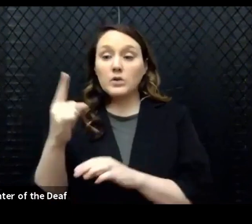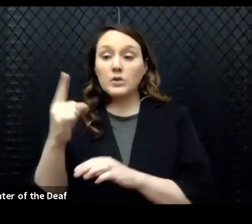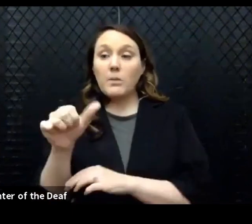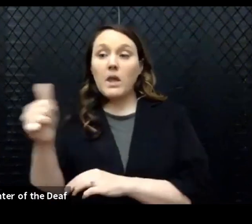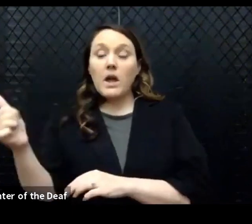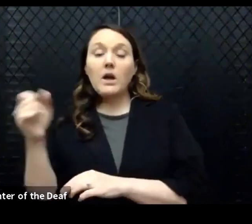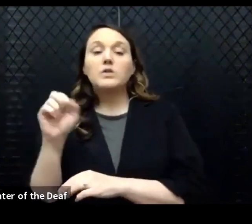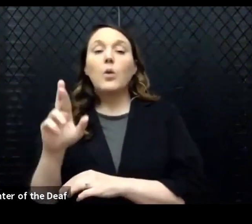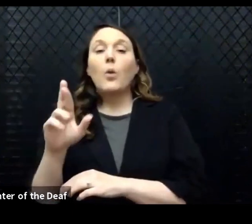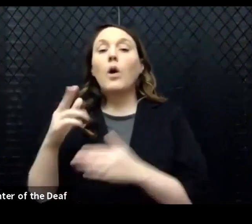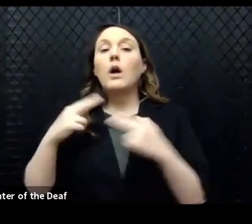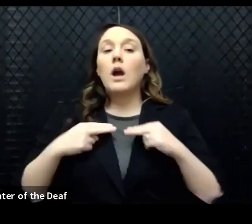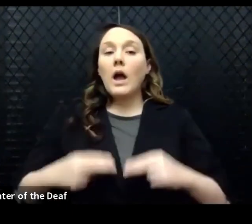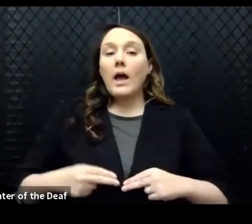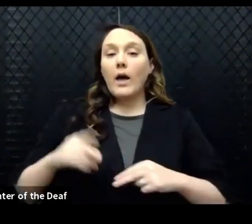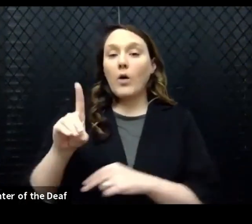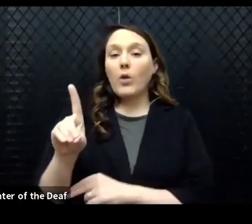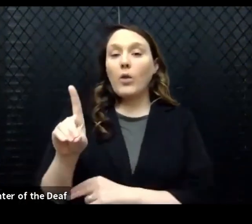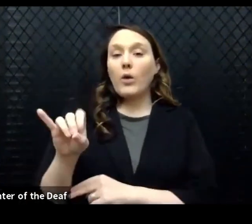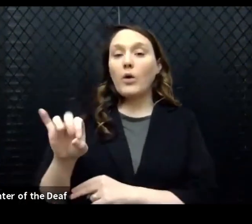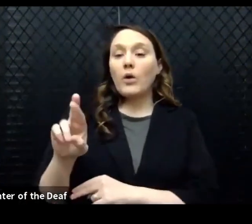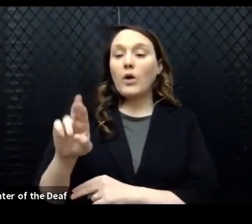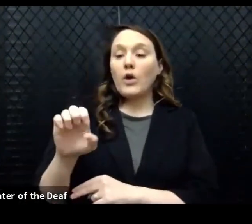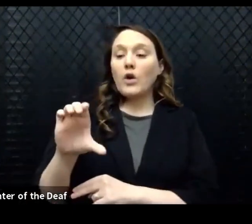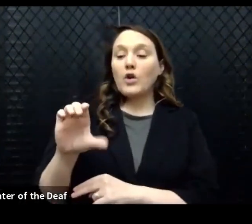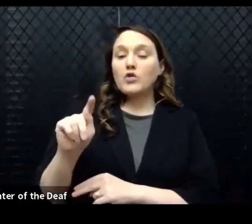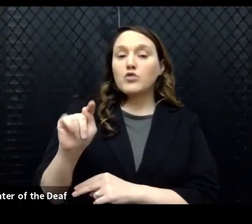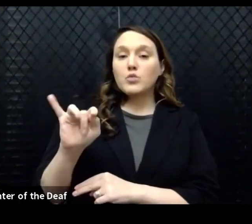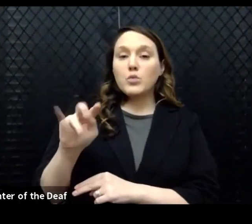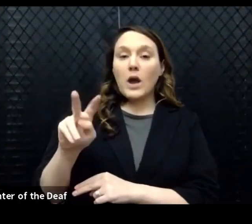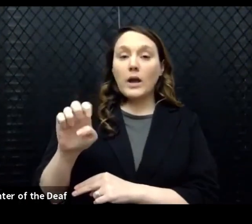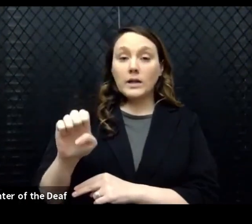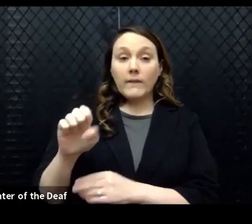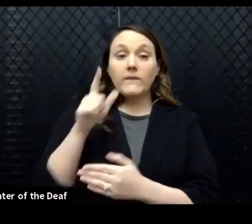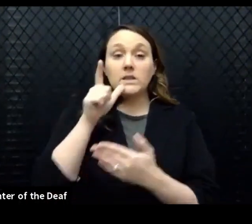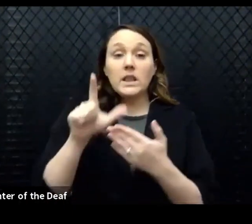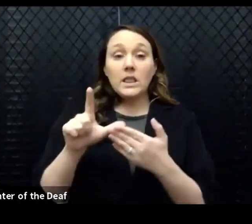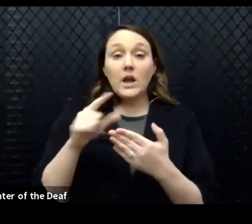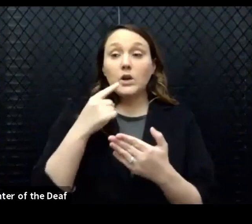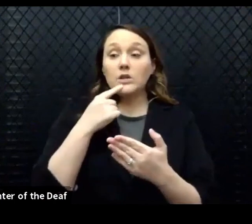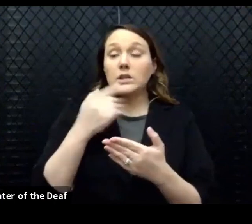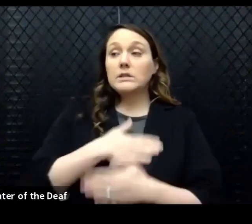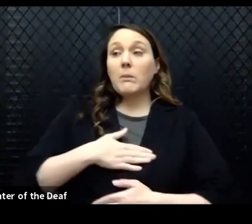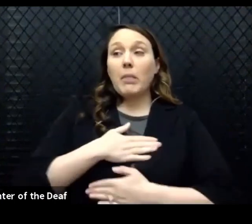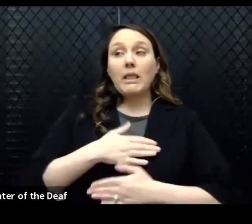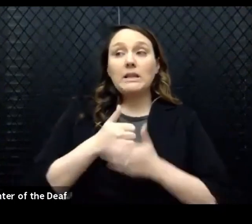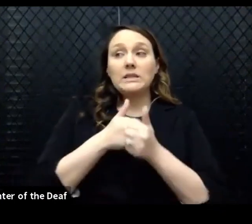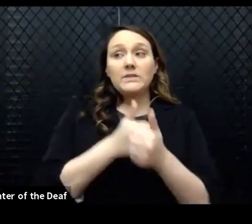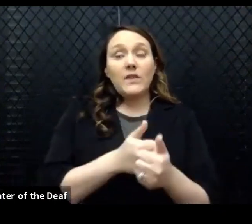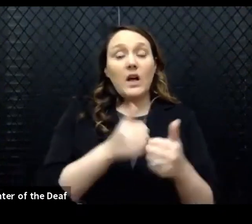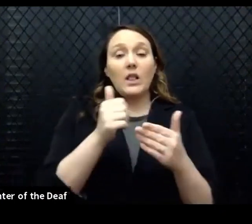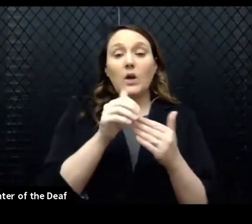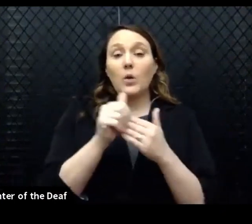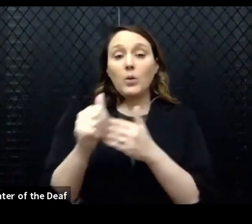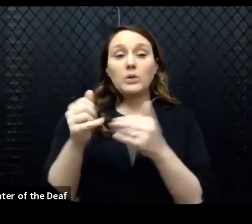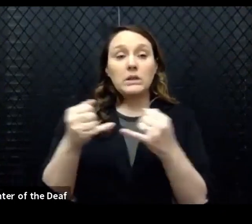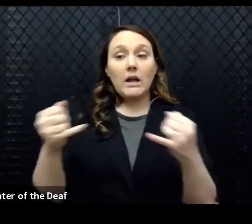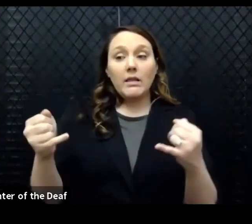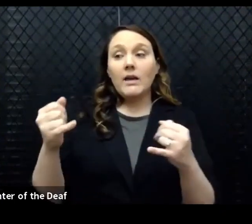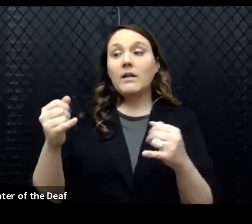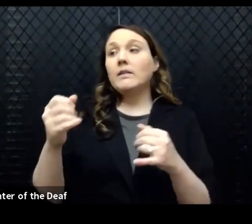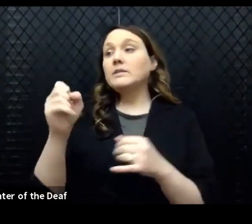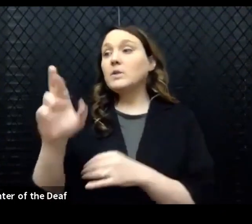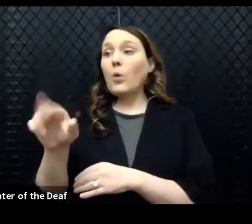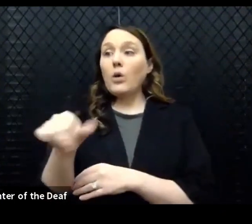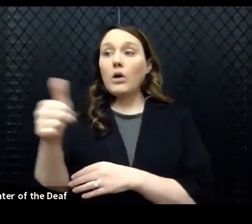health directive. That's a letter that says, please follow our guidelines, or we might take further action. And that further action is called a health